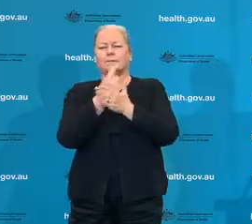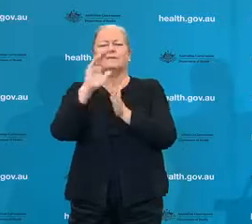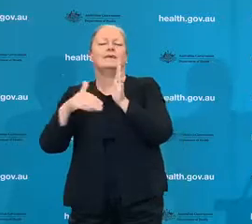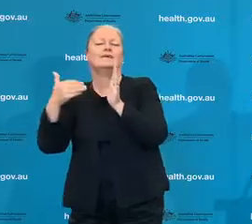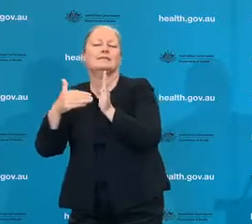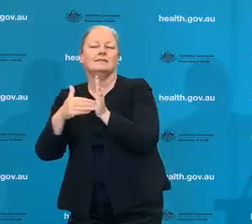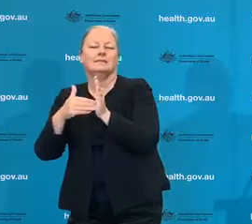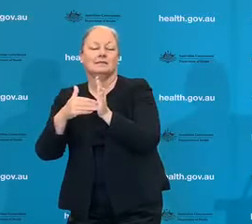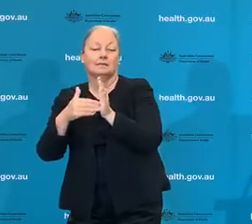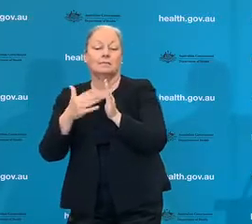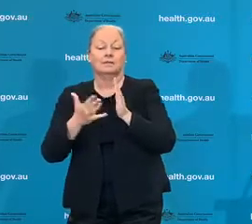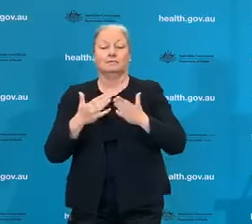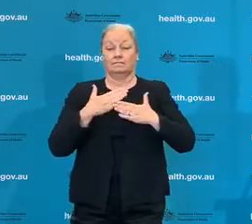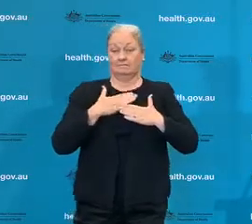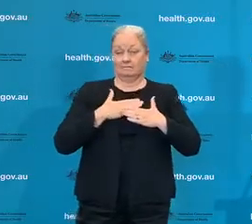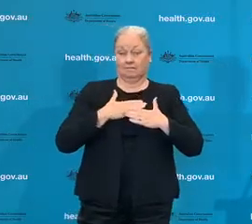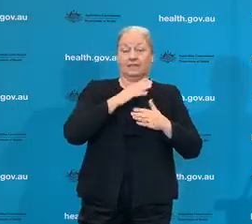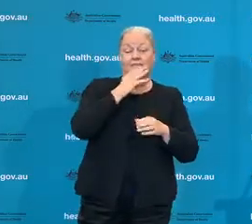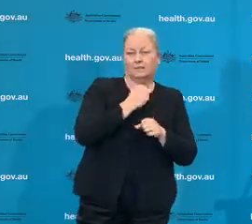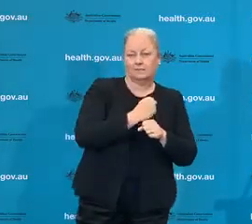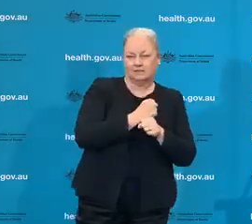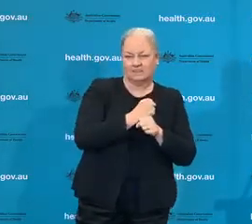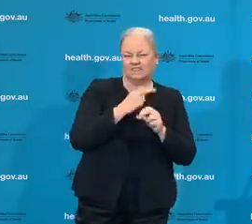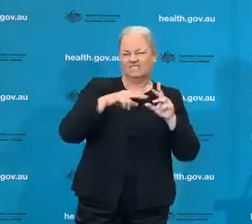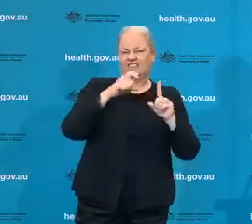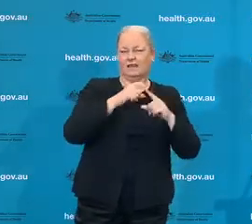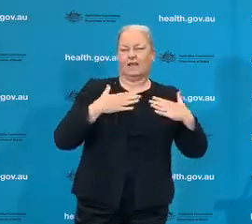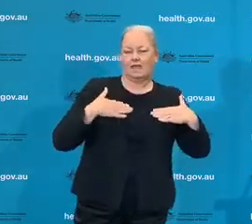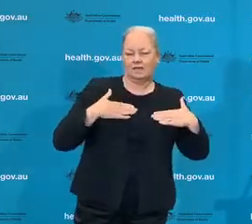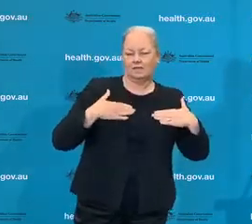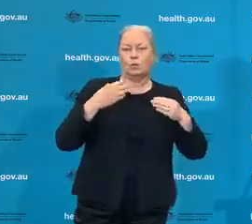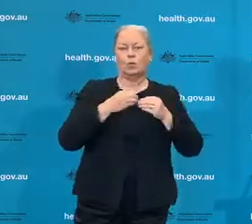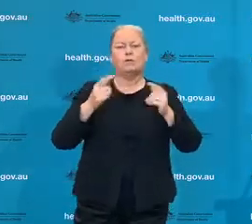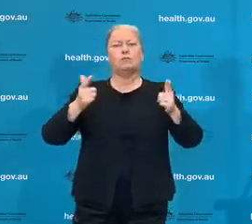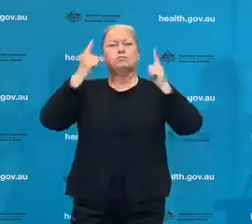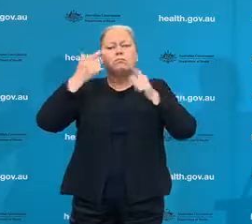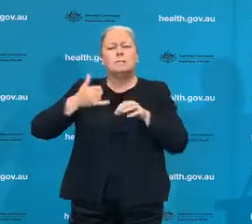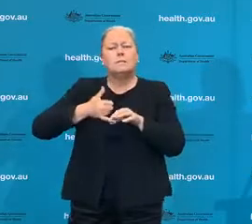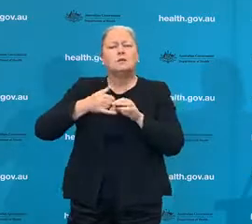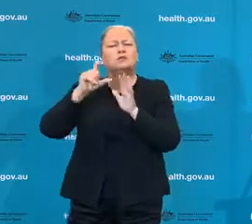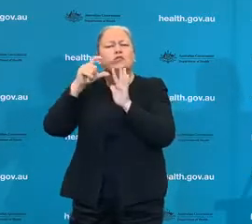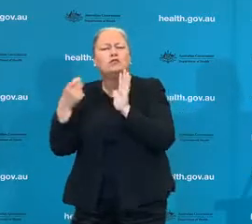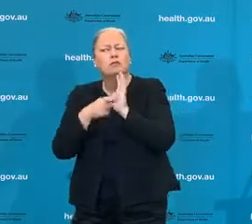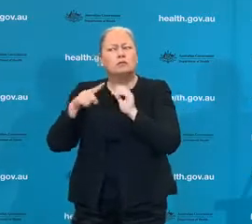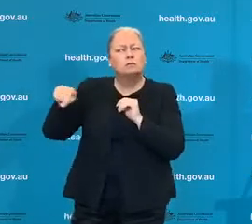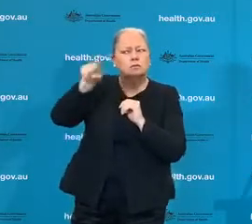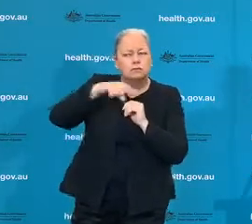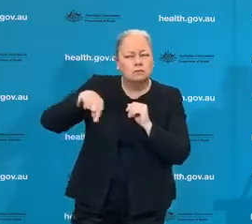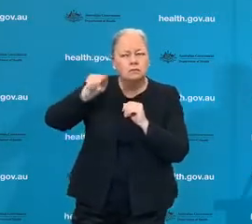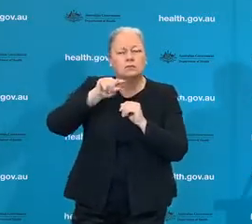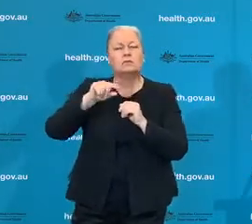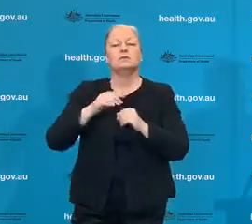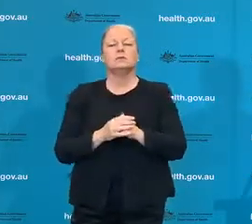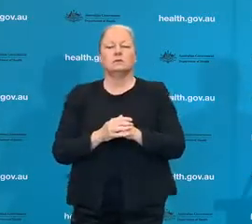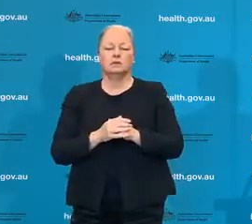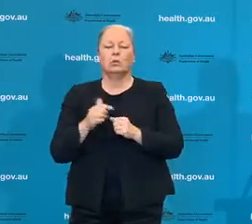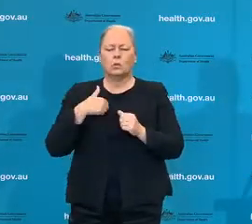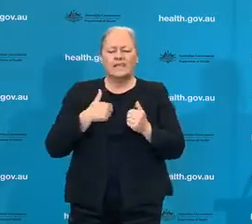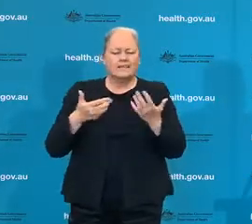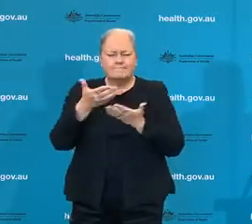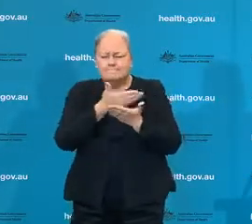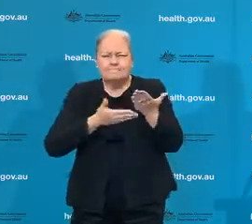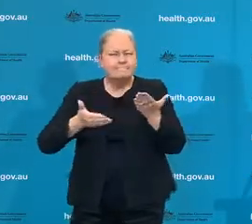Department of Health, in collaboration with the Chief Health Officers, have agreed on in initially the Pandemic Health Intelligence Plan,